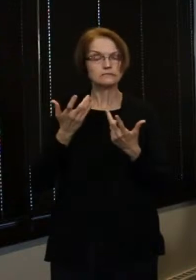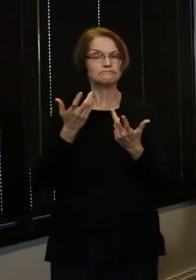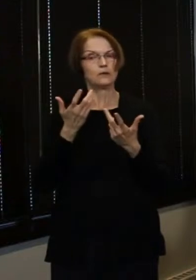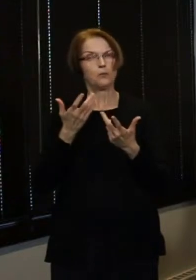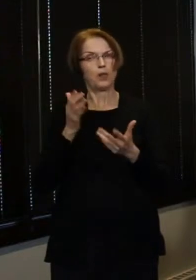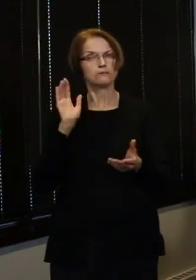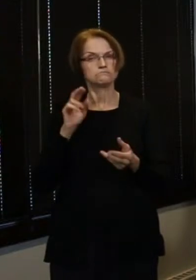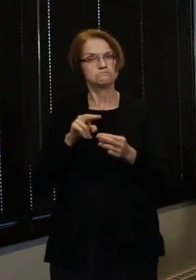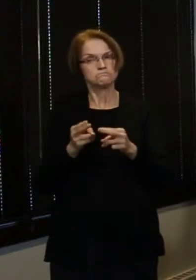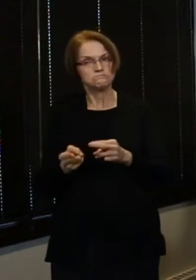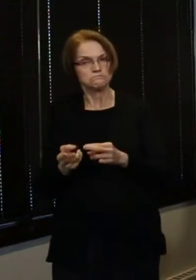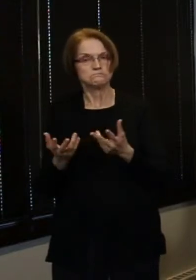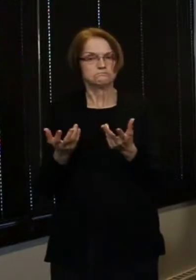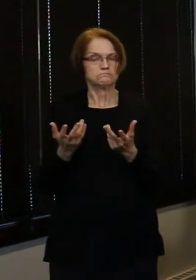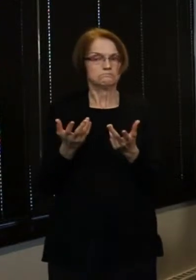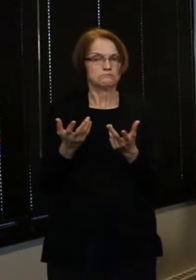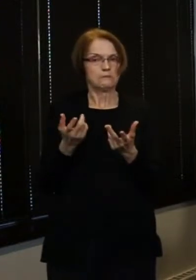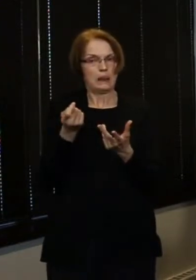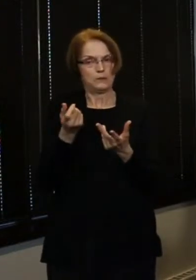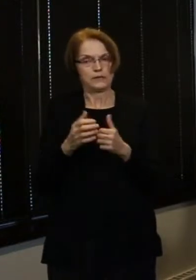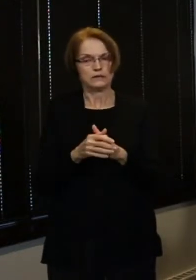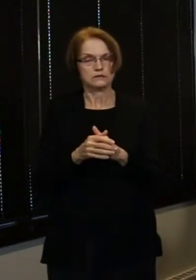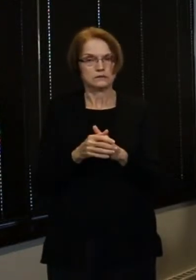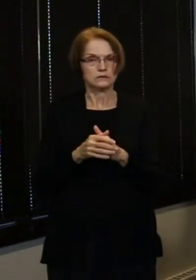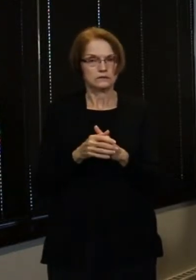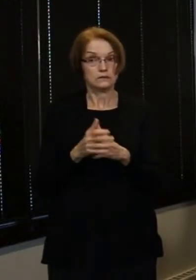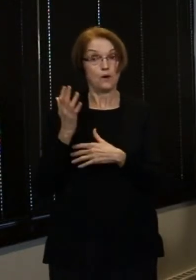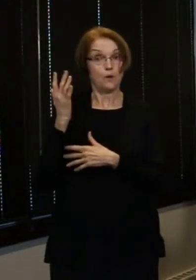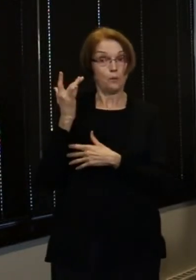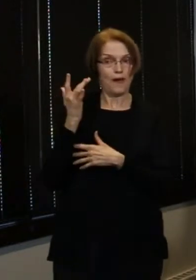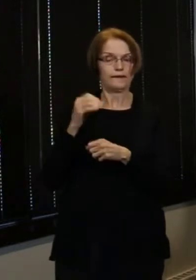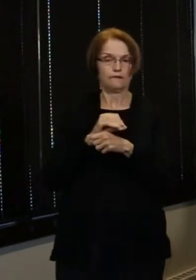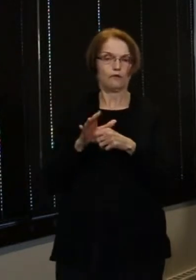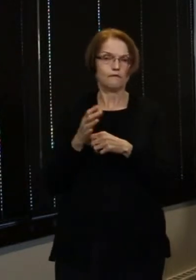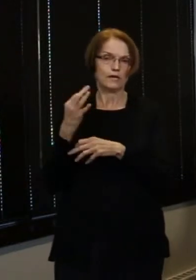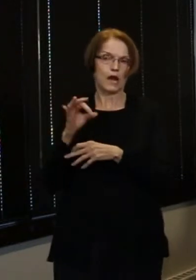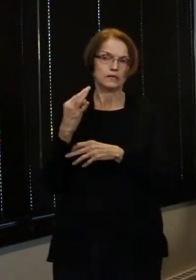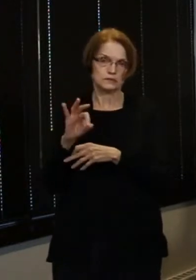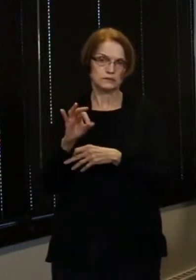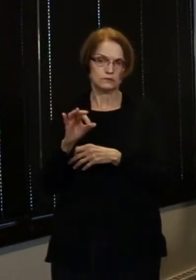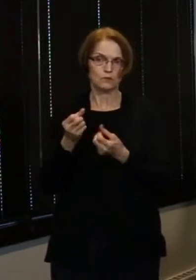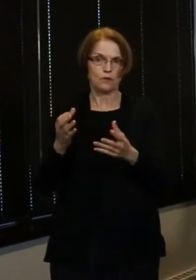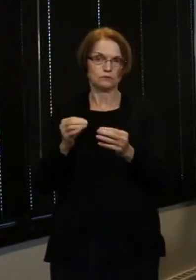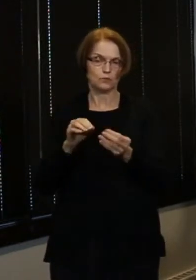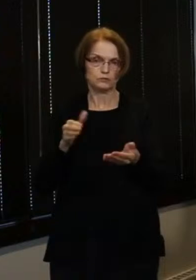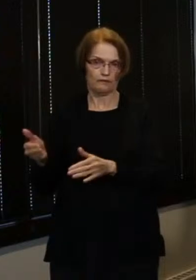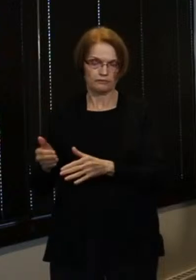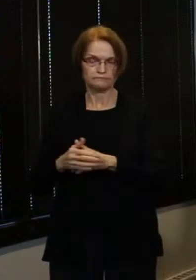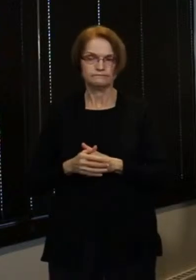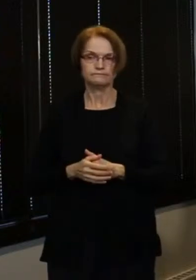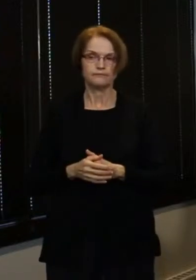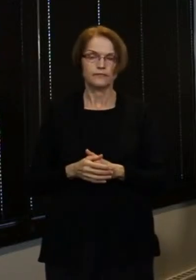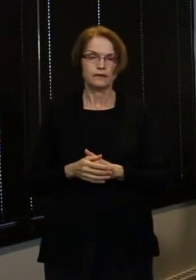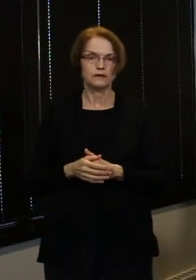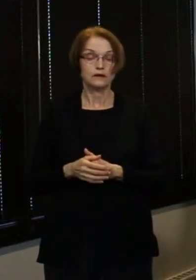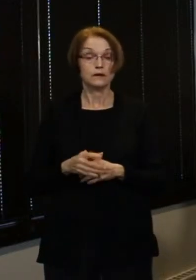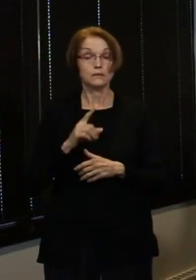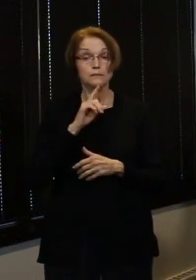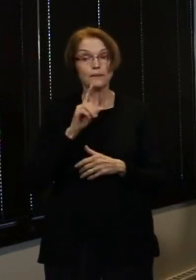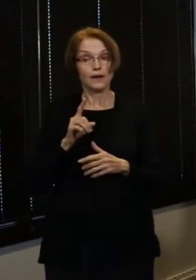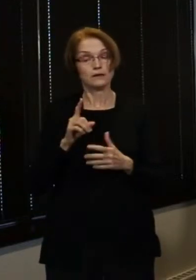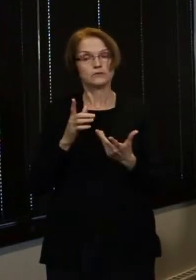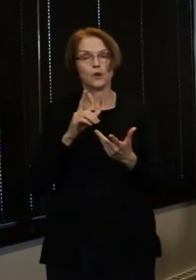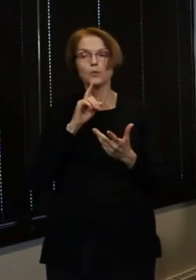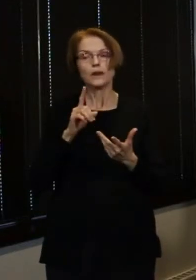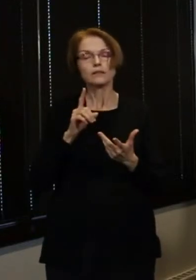expectancy. And without a doubt, that is mostly driven by COVID-19. Overall, Americans statistically